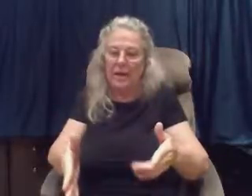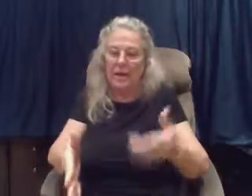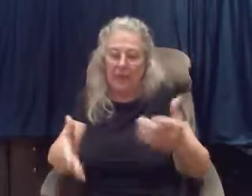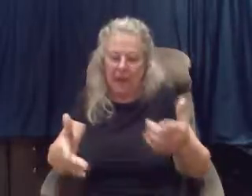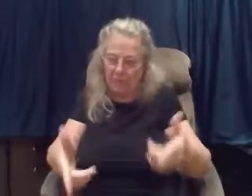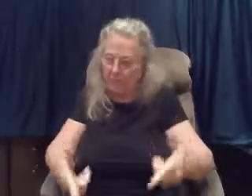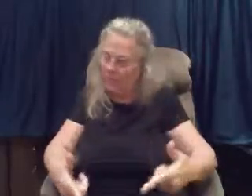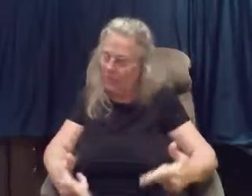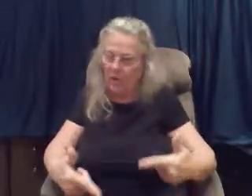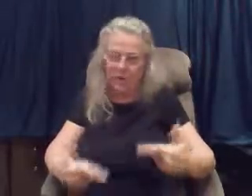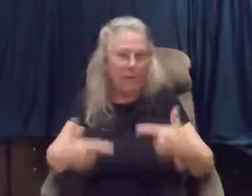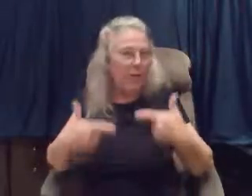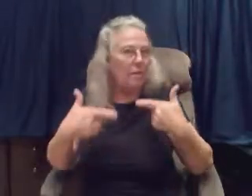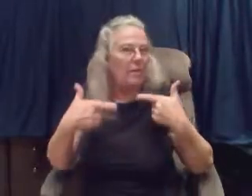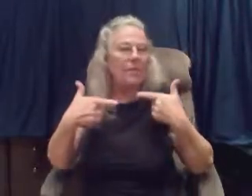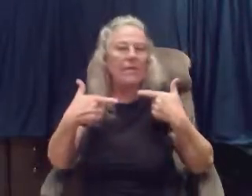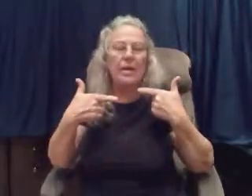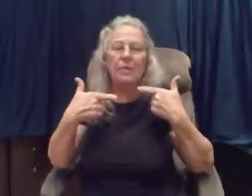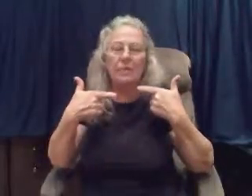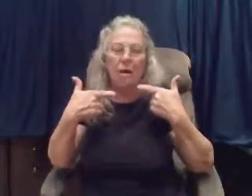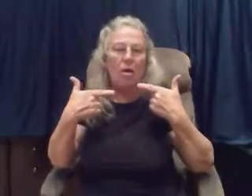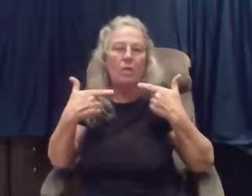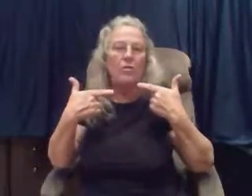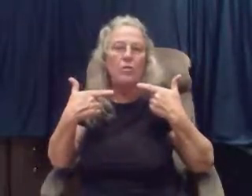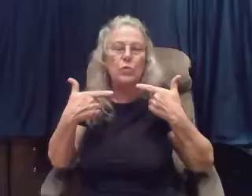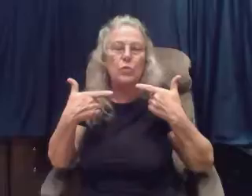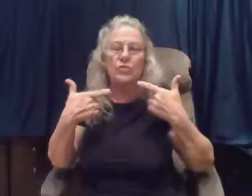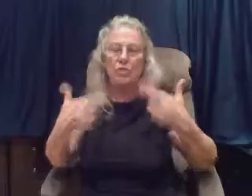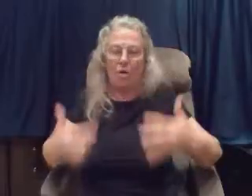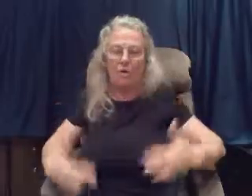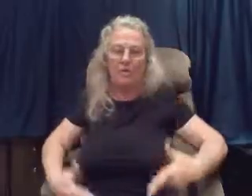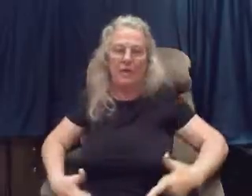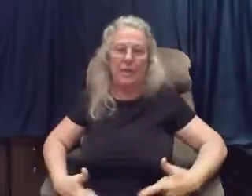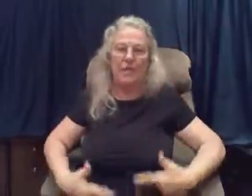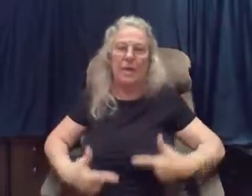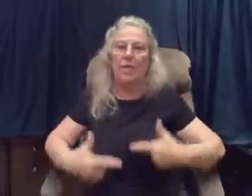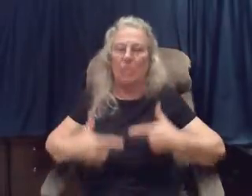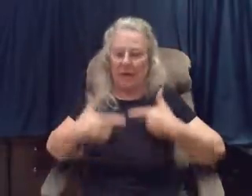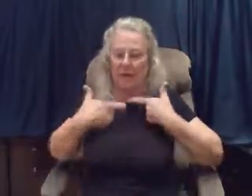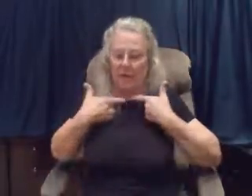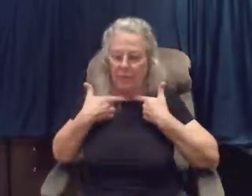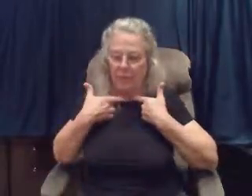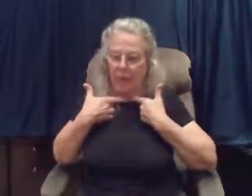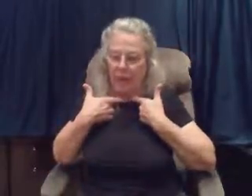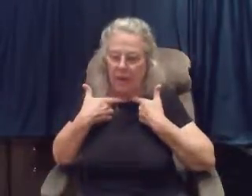Live, and we've talked about living. All of those words are all the same. The L coming up your body.